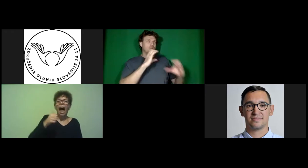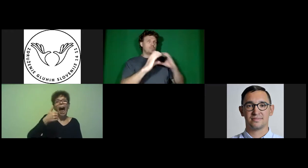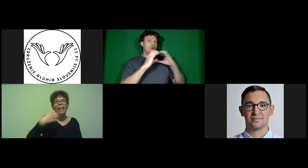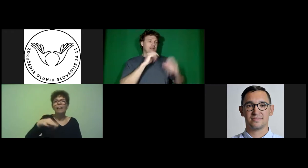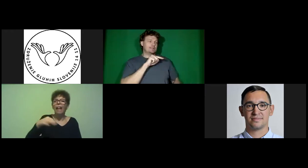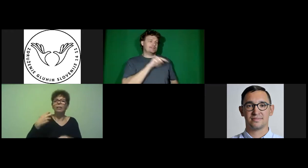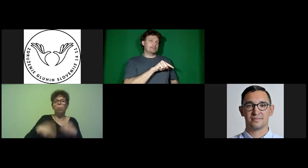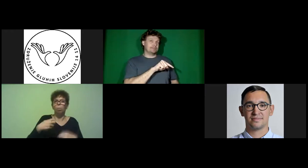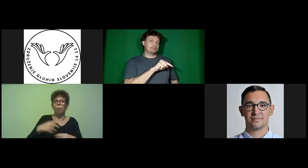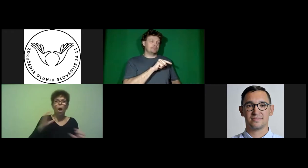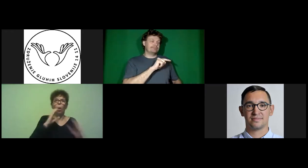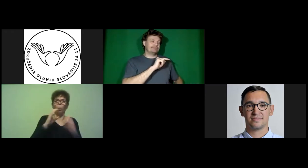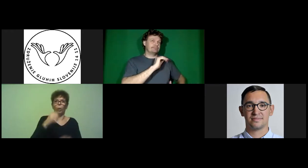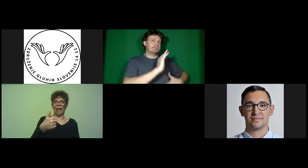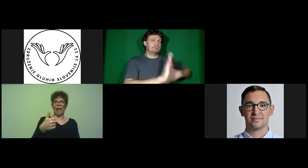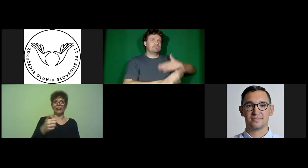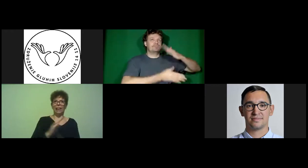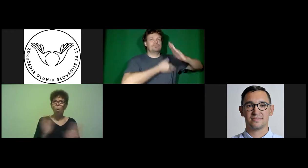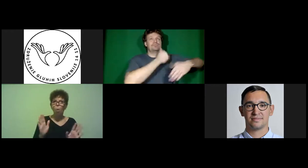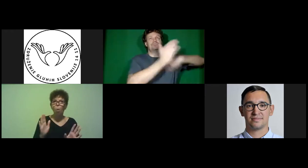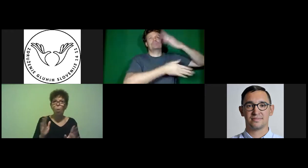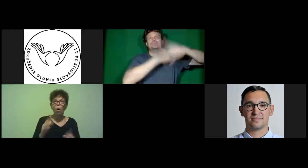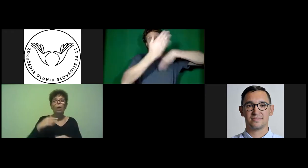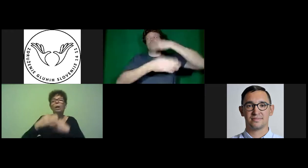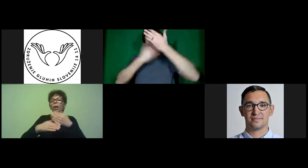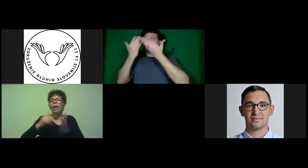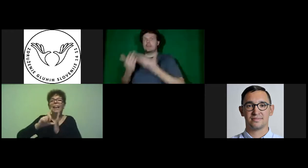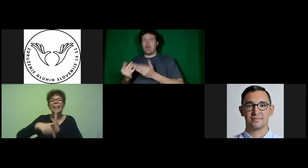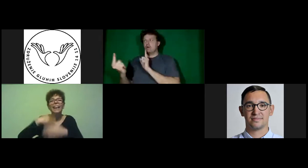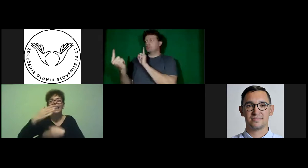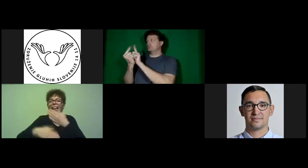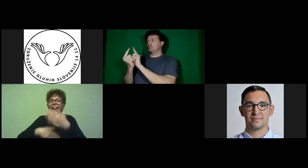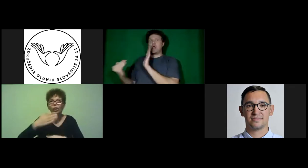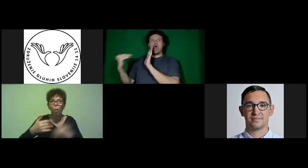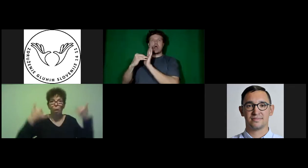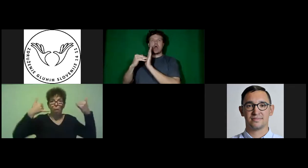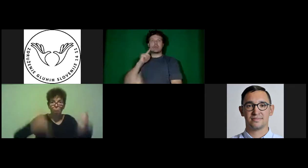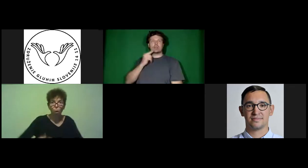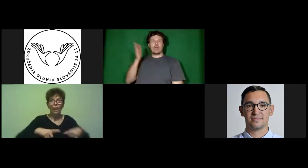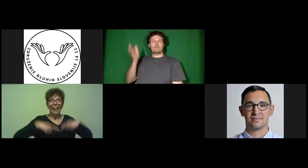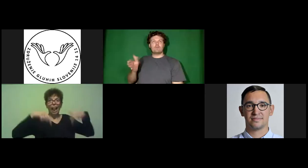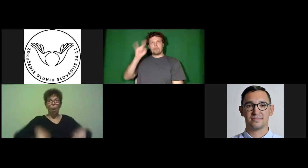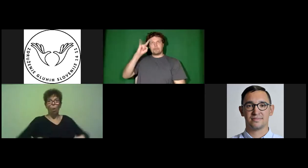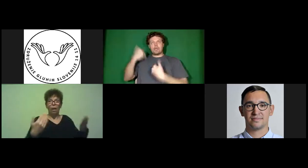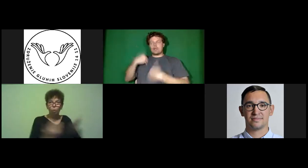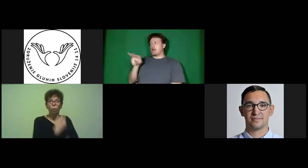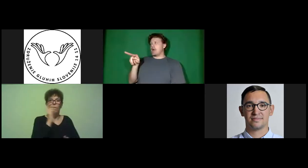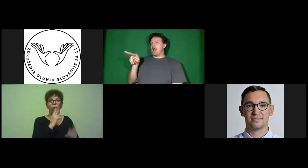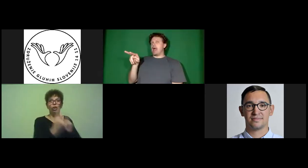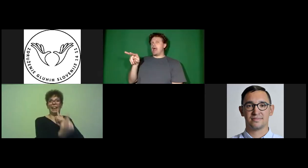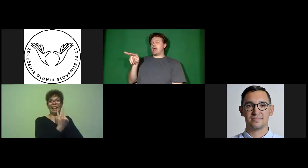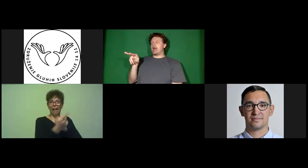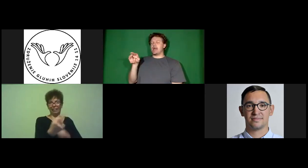speech. And the coach realized that the only problem this guy, his classmate, had was communication. And